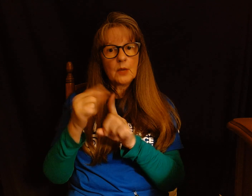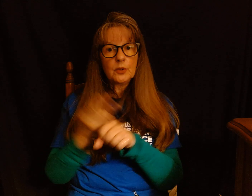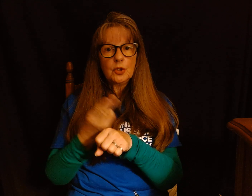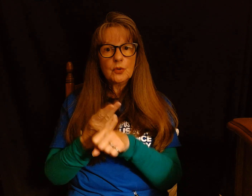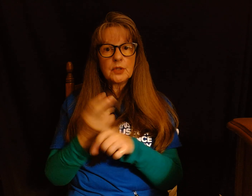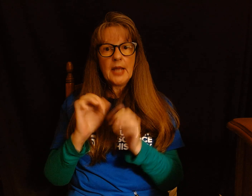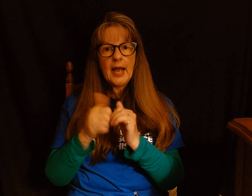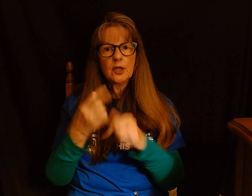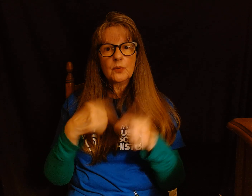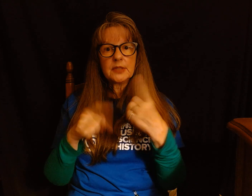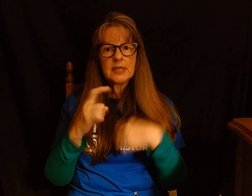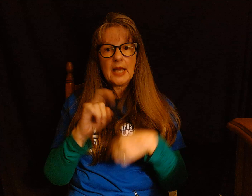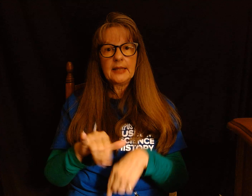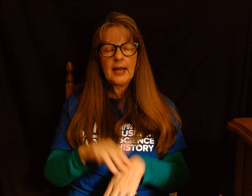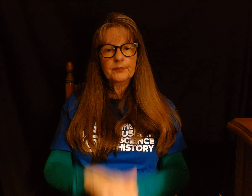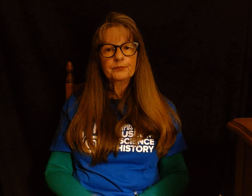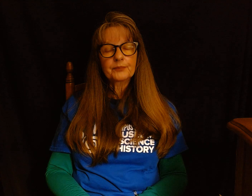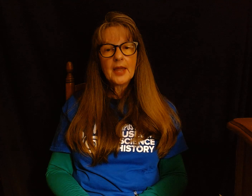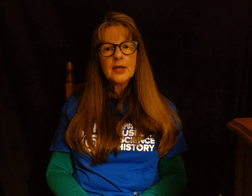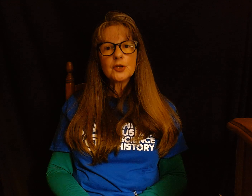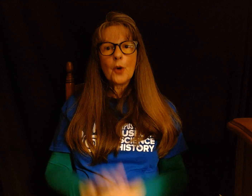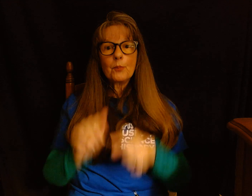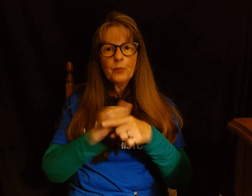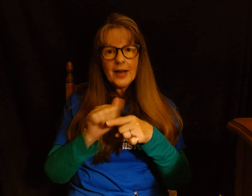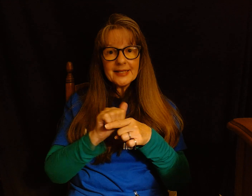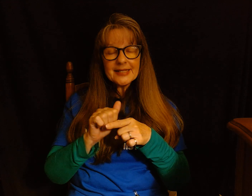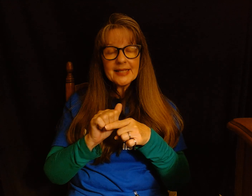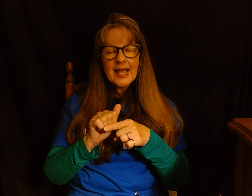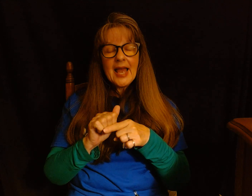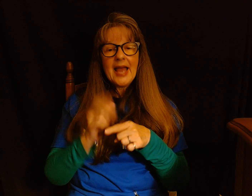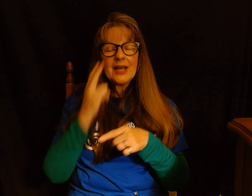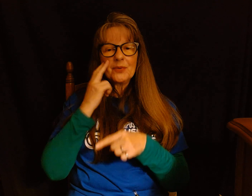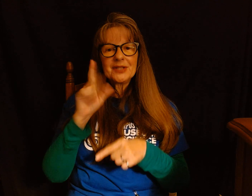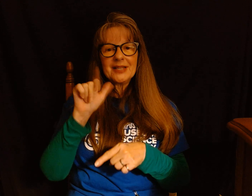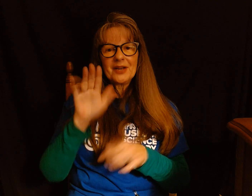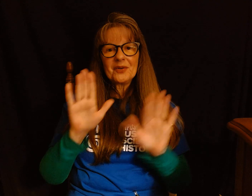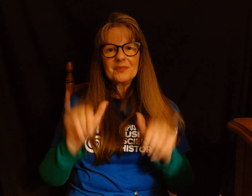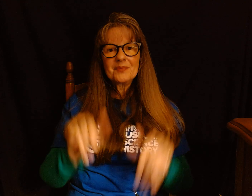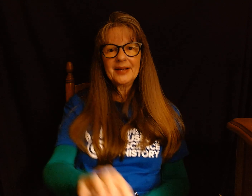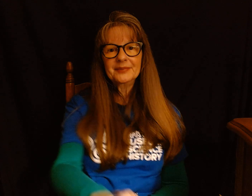would use, and how you would sign that. So practice, and I will see you later. Bye.